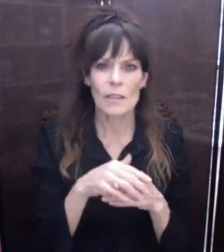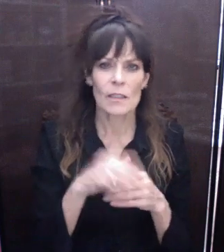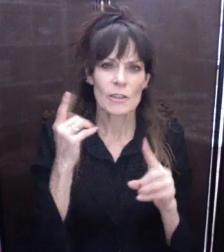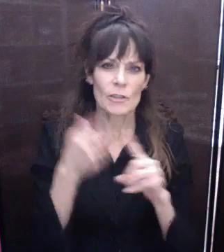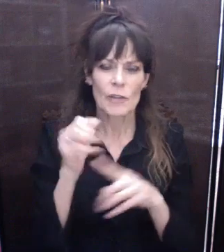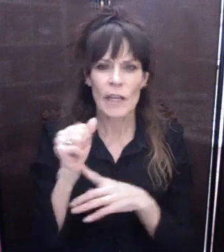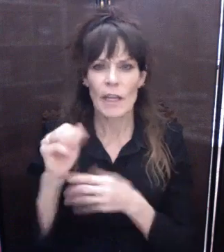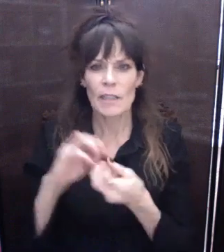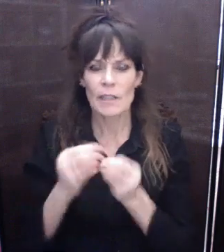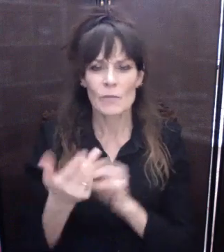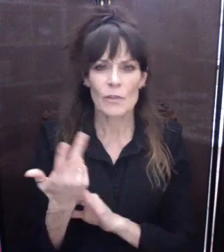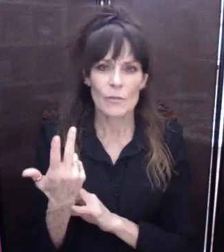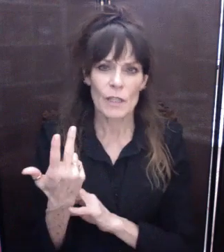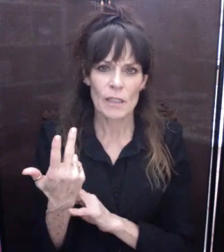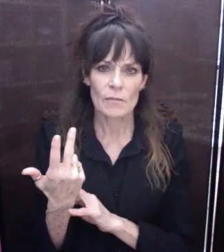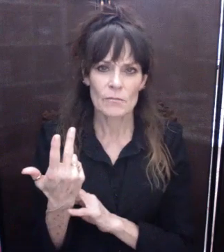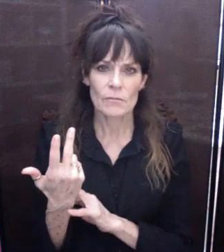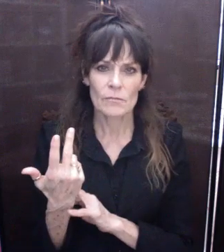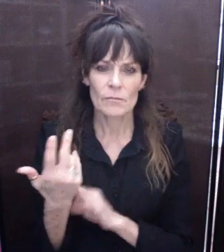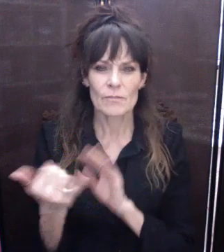3, but that